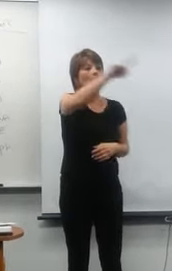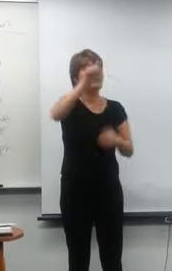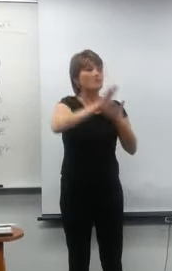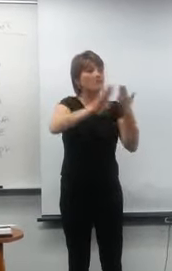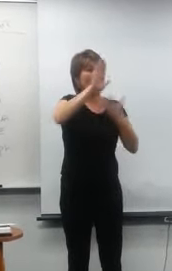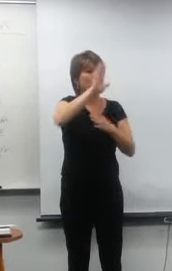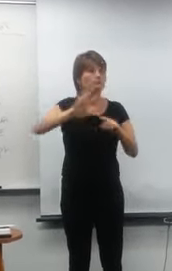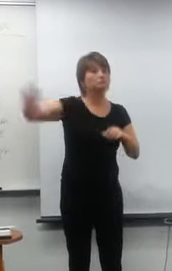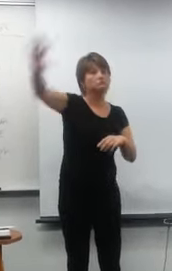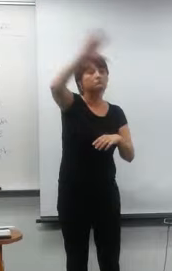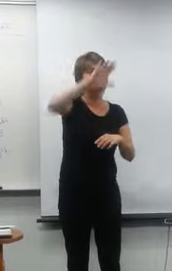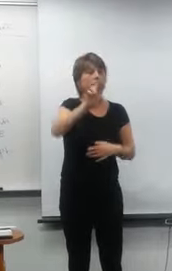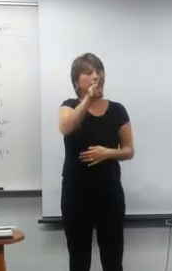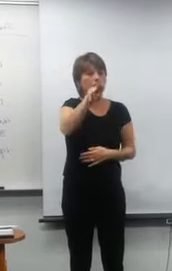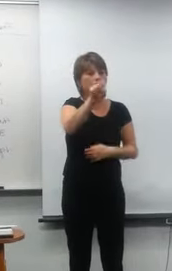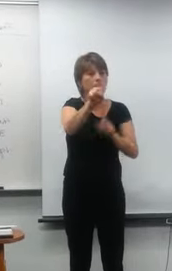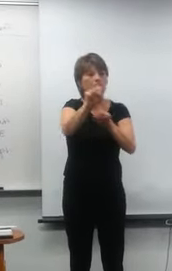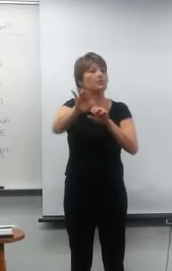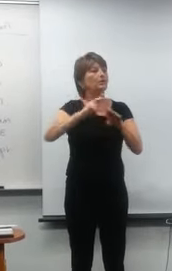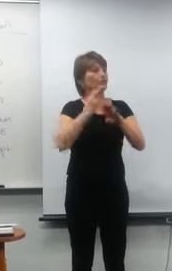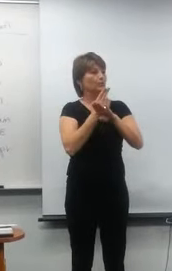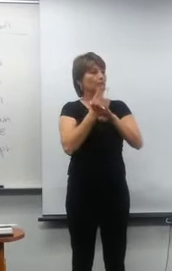major, whatever it is.